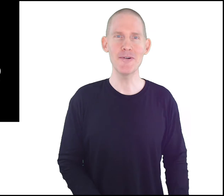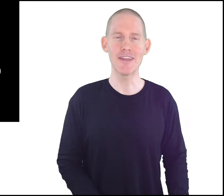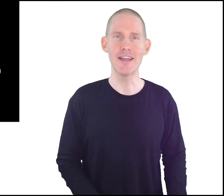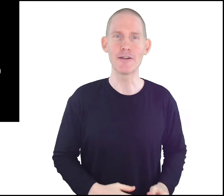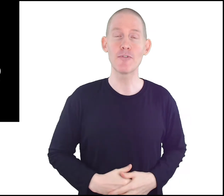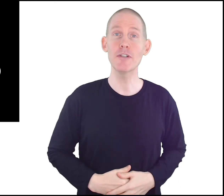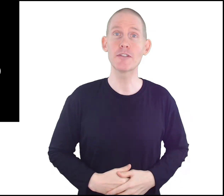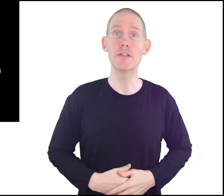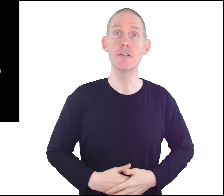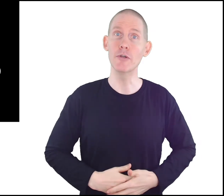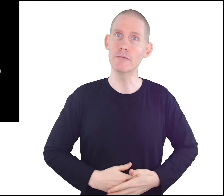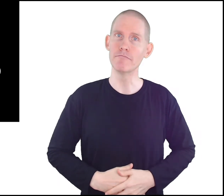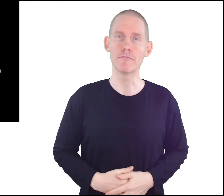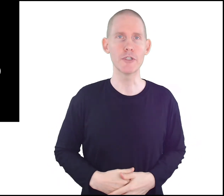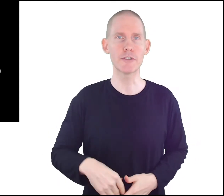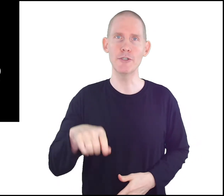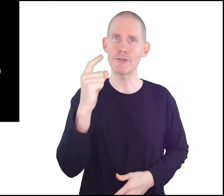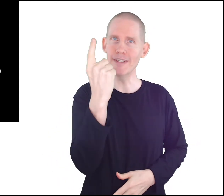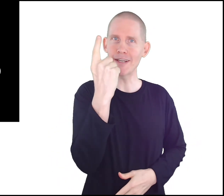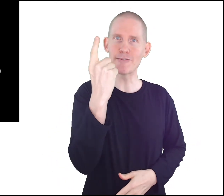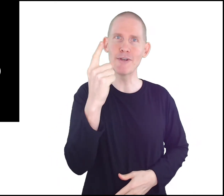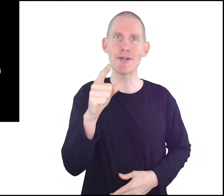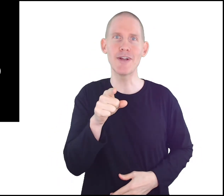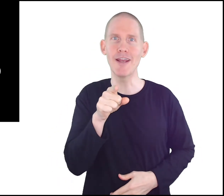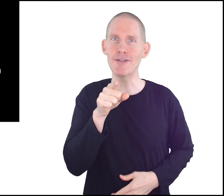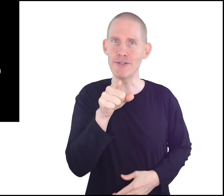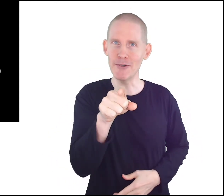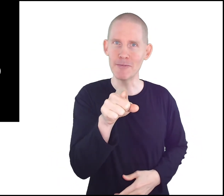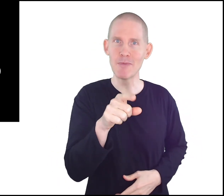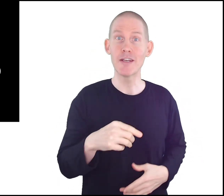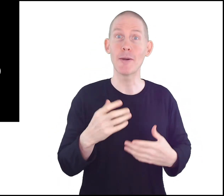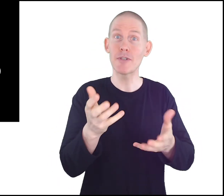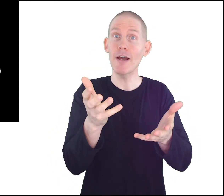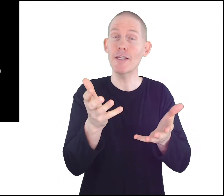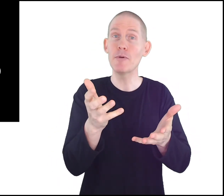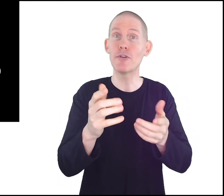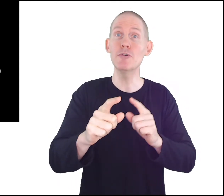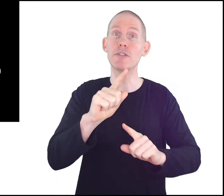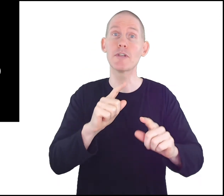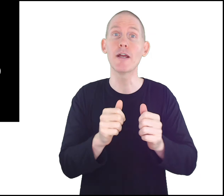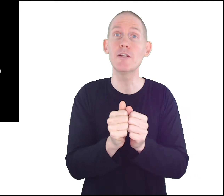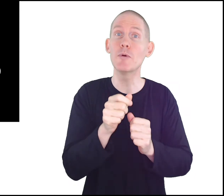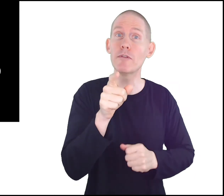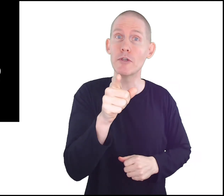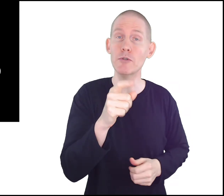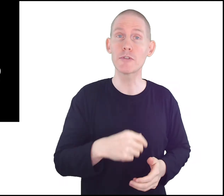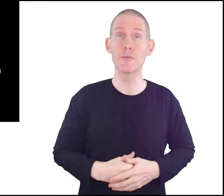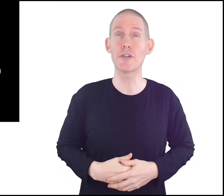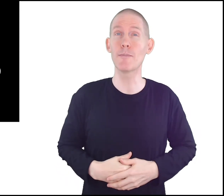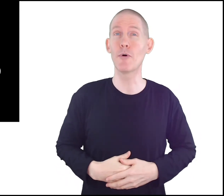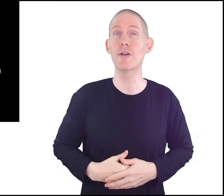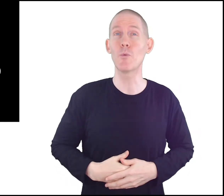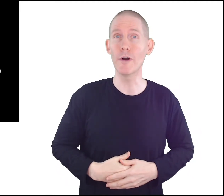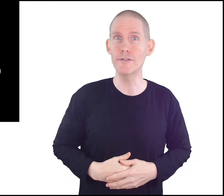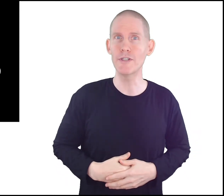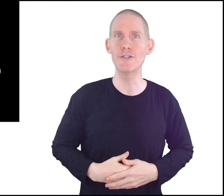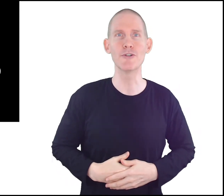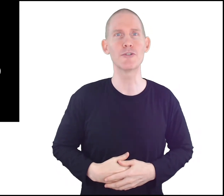Okay, first, you. We're just going to use index finger and you. Now I'm talking with you, signing with you, so I'm just going to point once in your